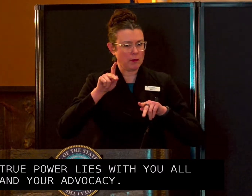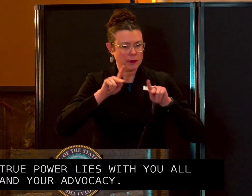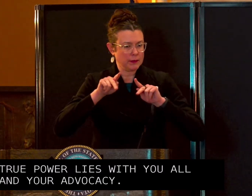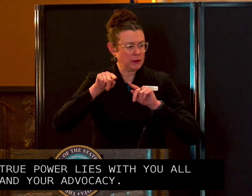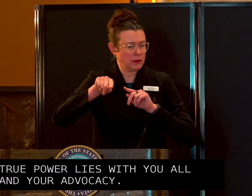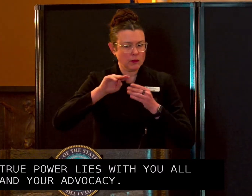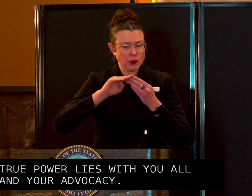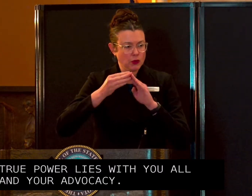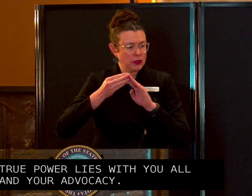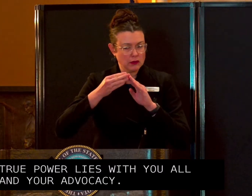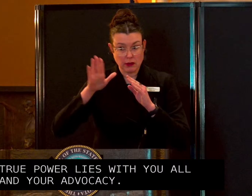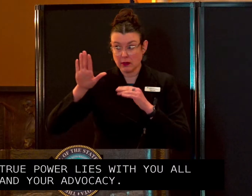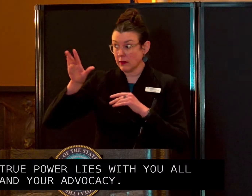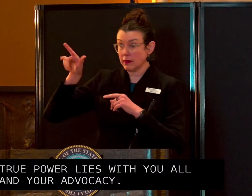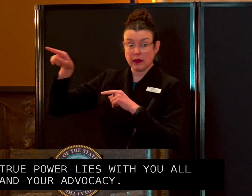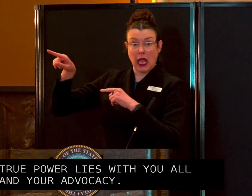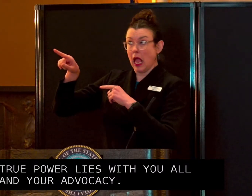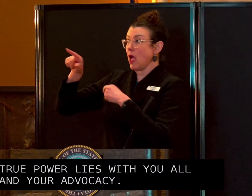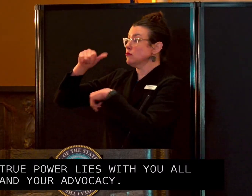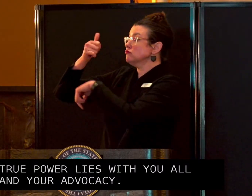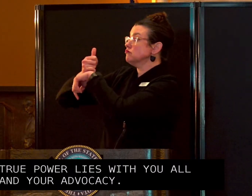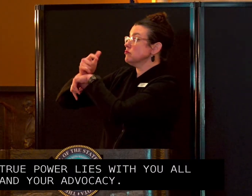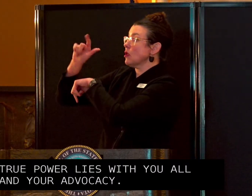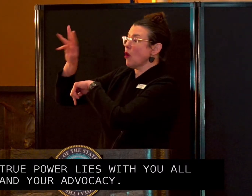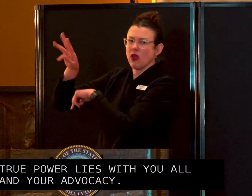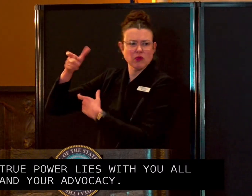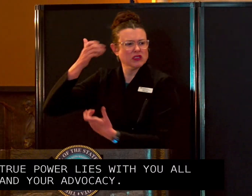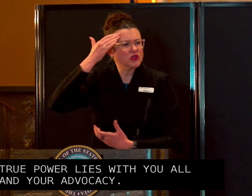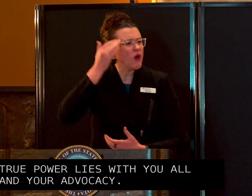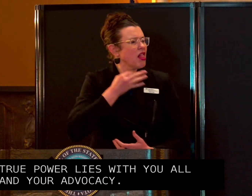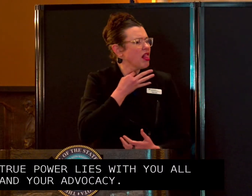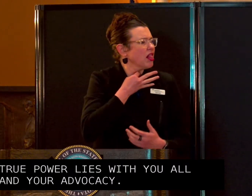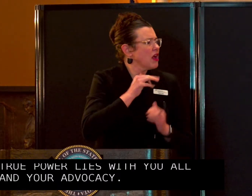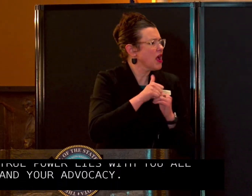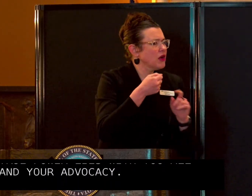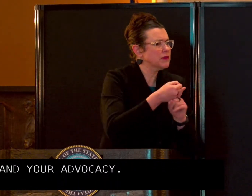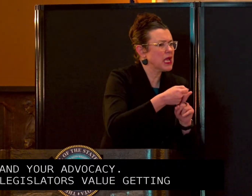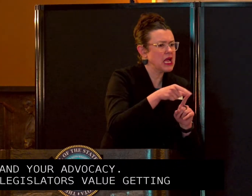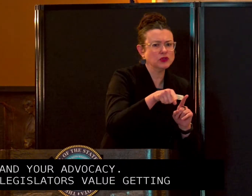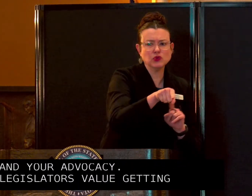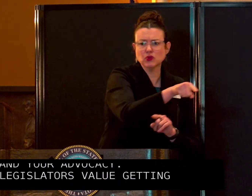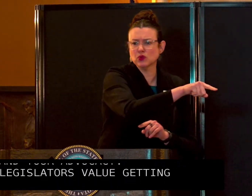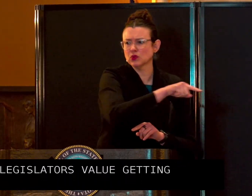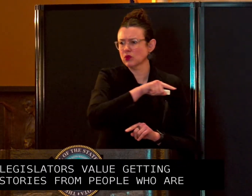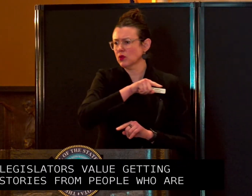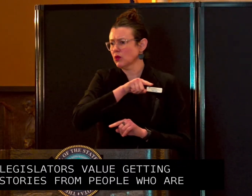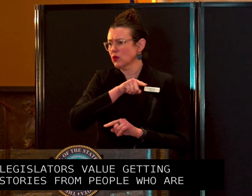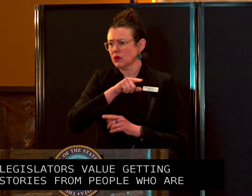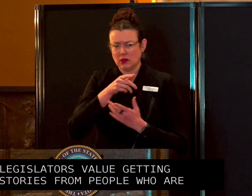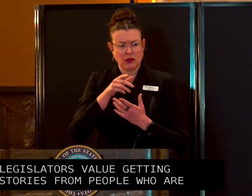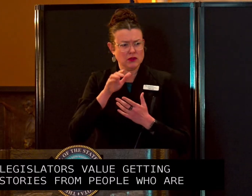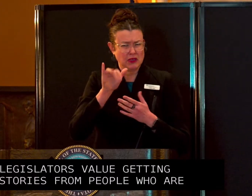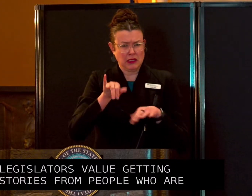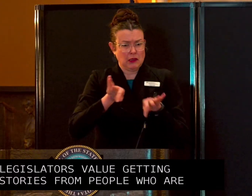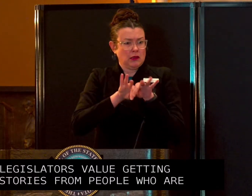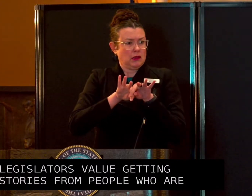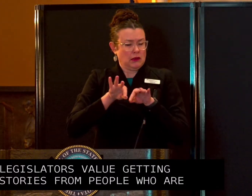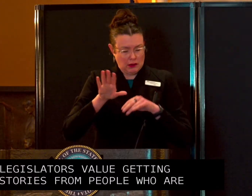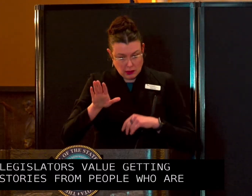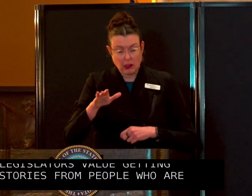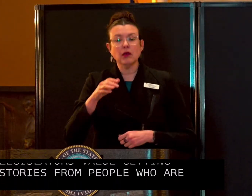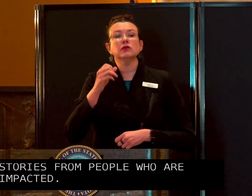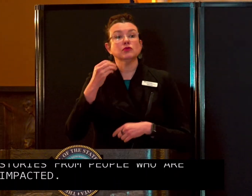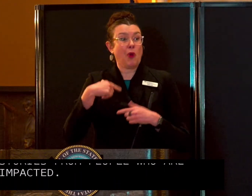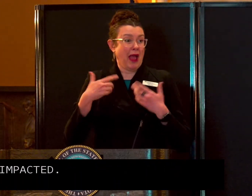Legislators value getting stories from people who are impacted. They are interested in